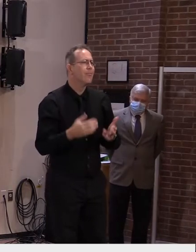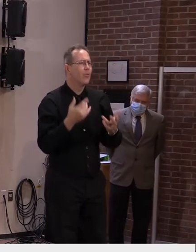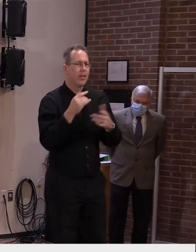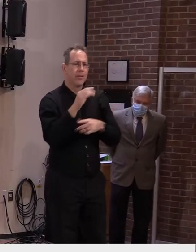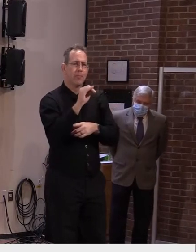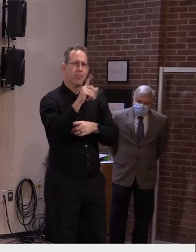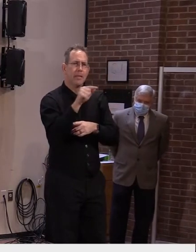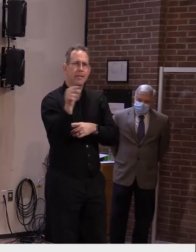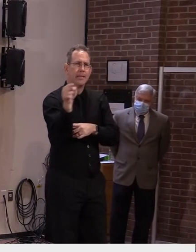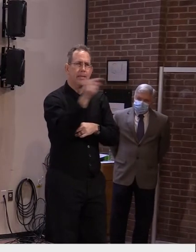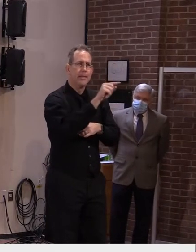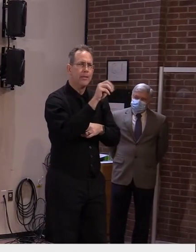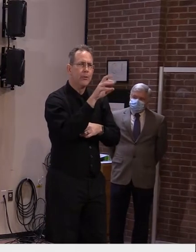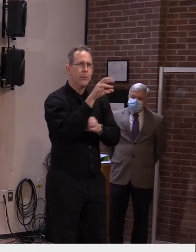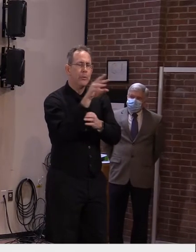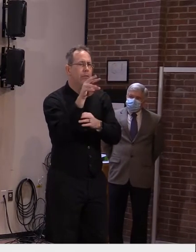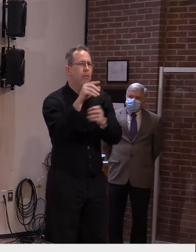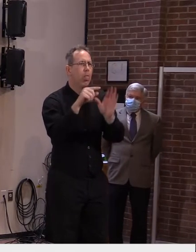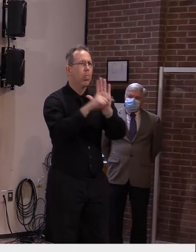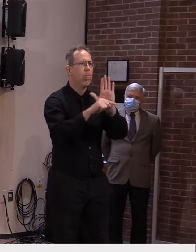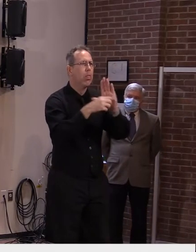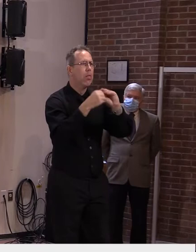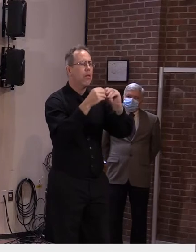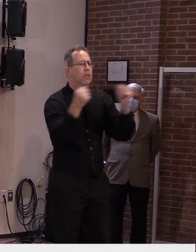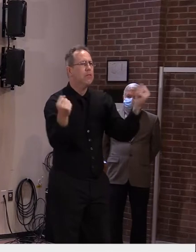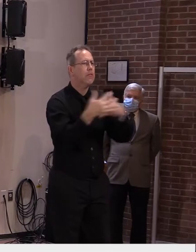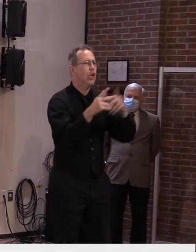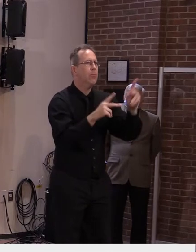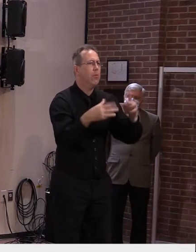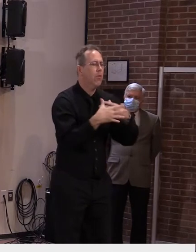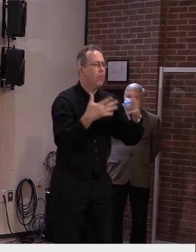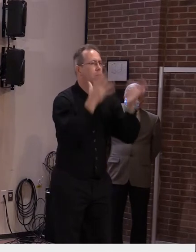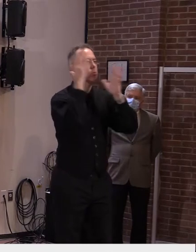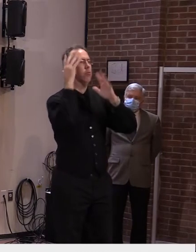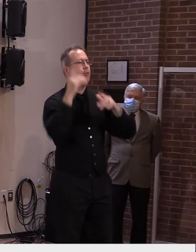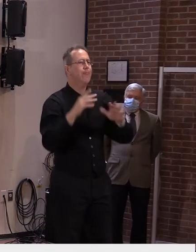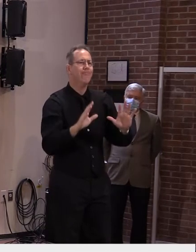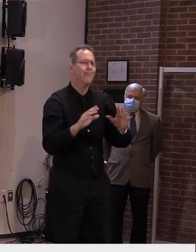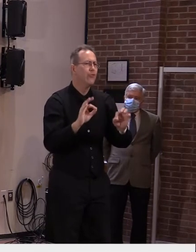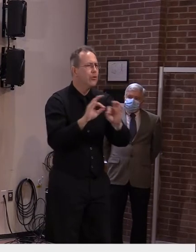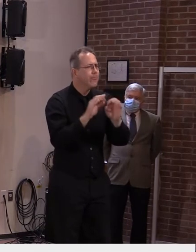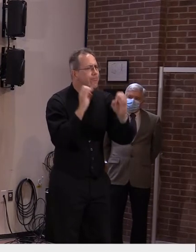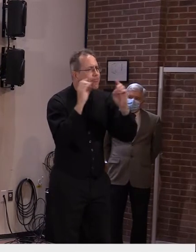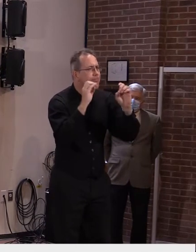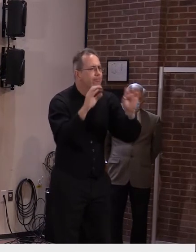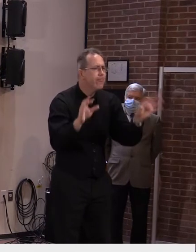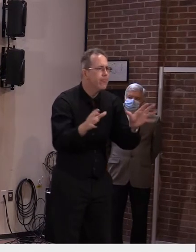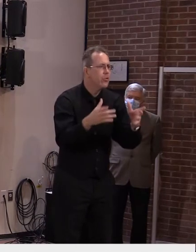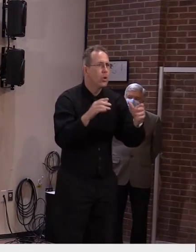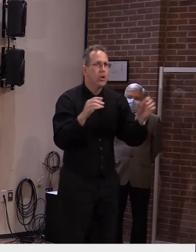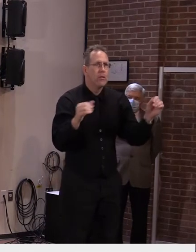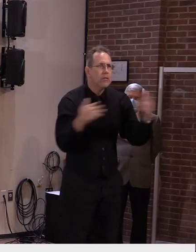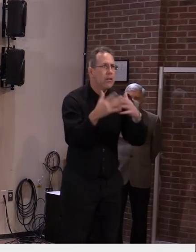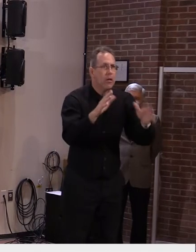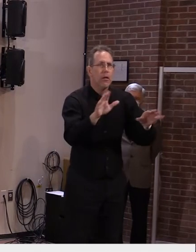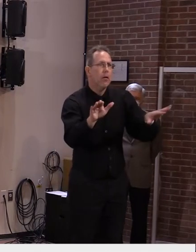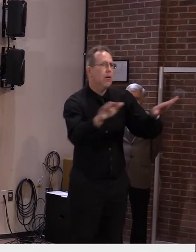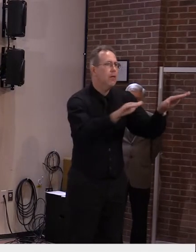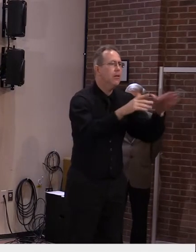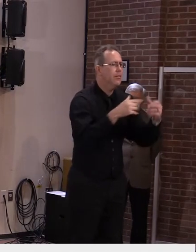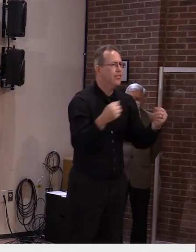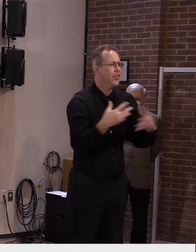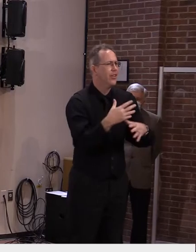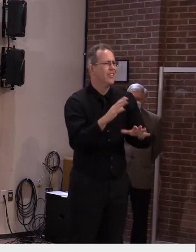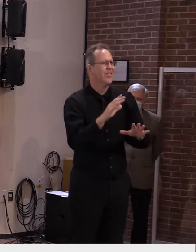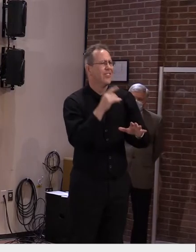heard that there may not be, you know, the vaccines might not be effective against it when nobody really knew